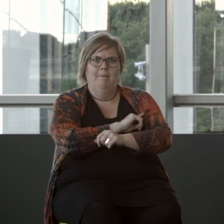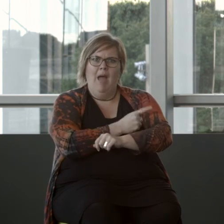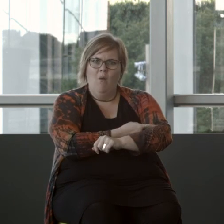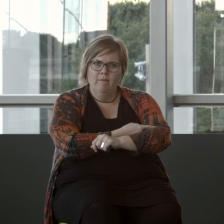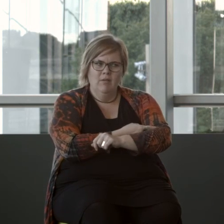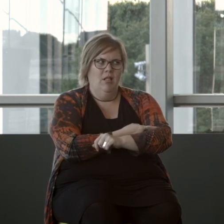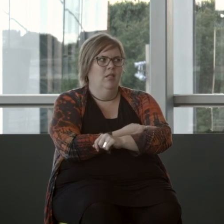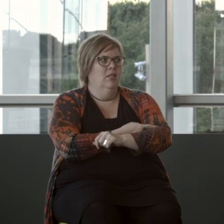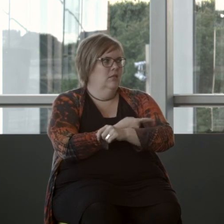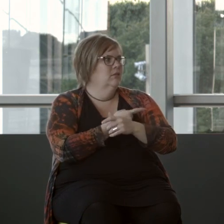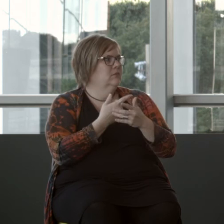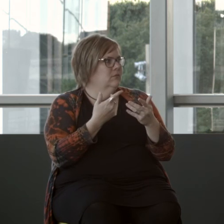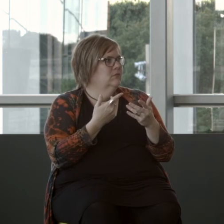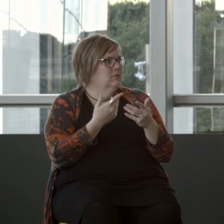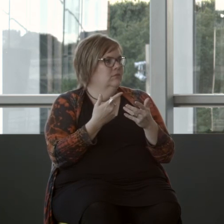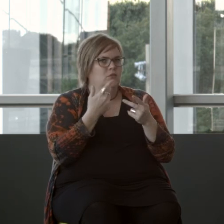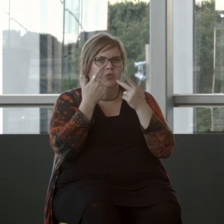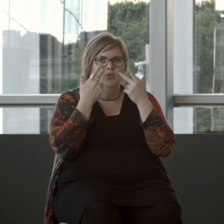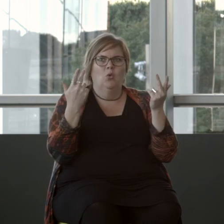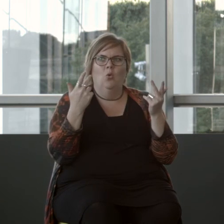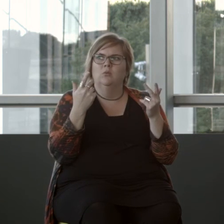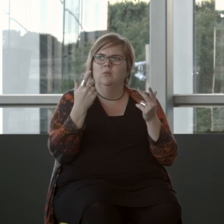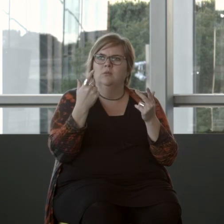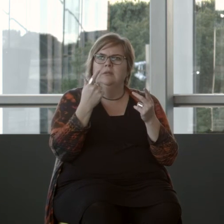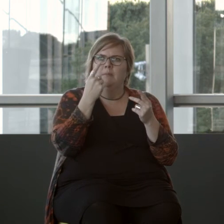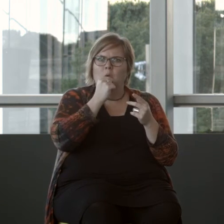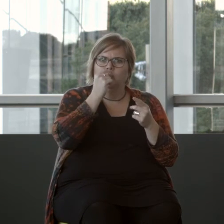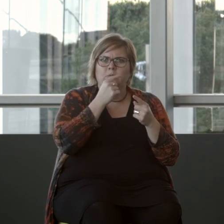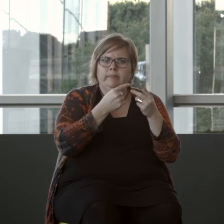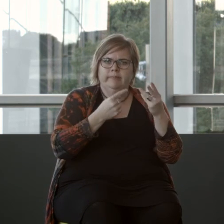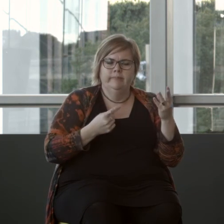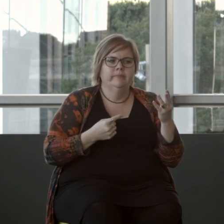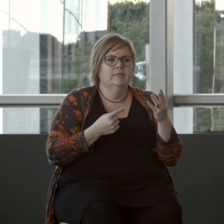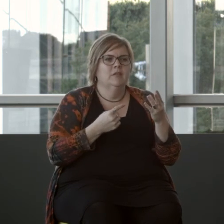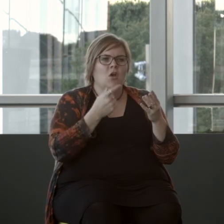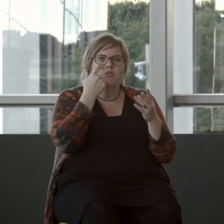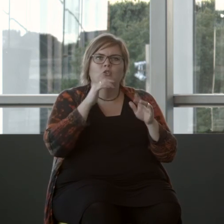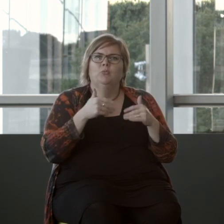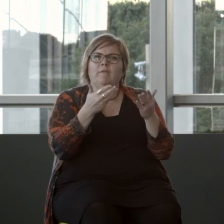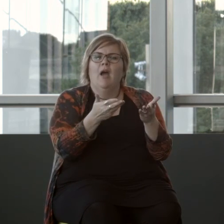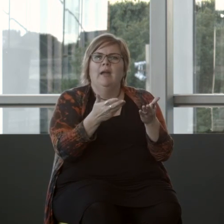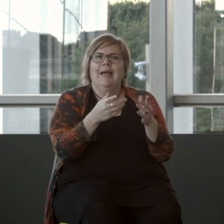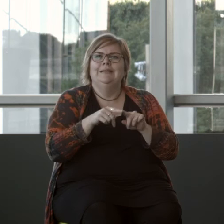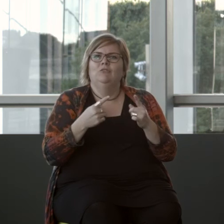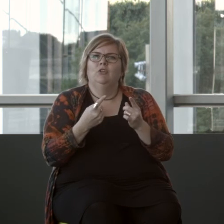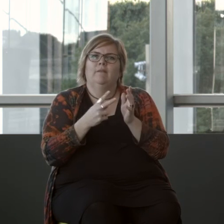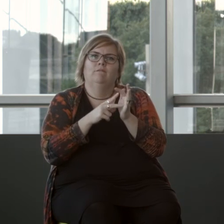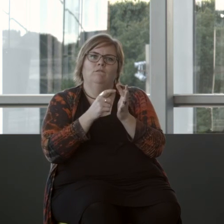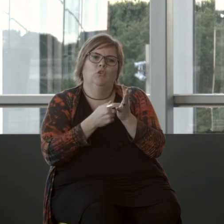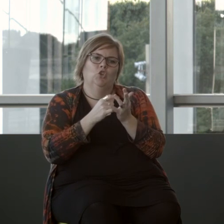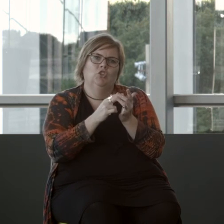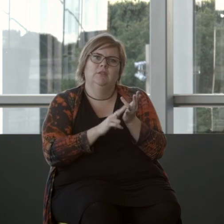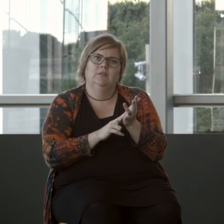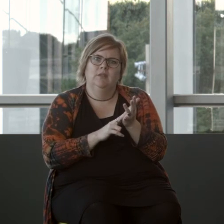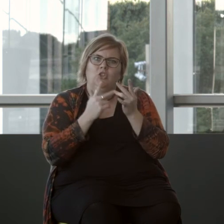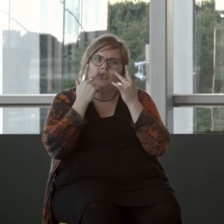kind of beacon of possibility, I guess. So I was trying to just provide an alternate version and point out